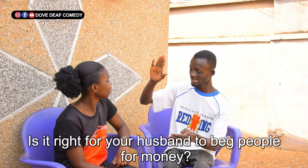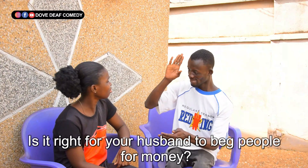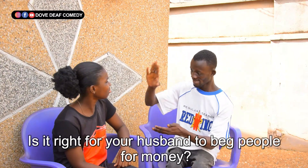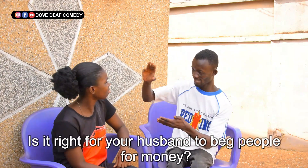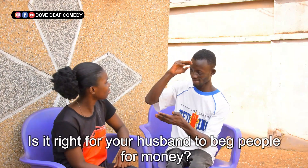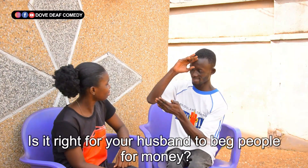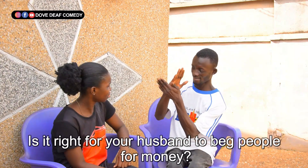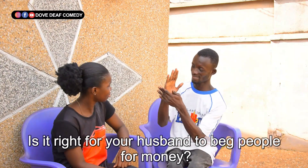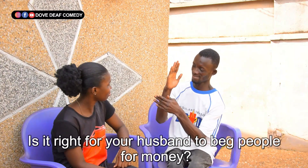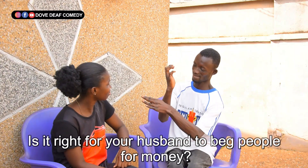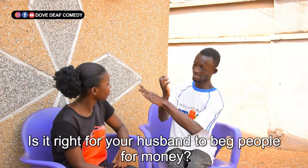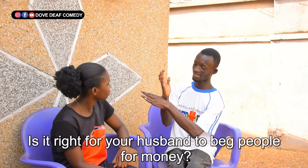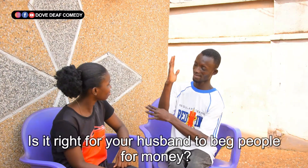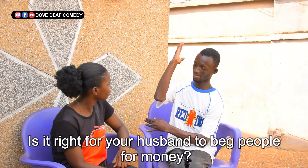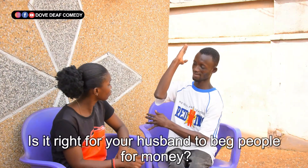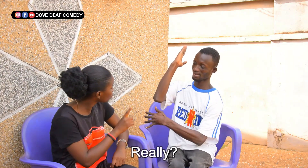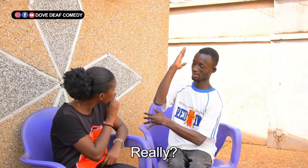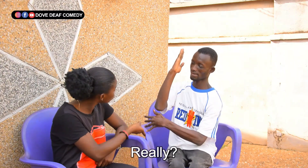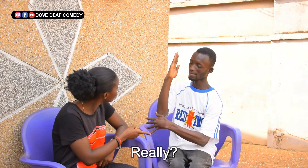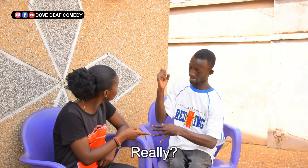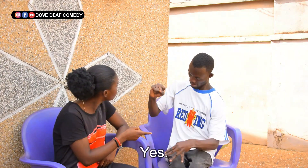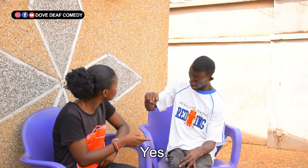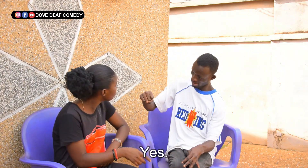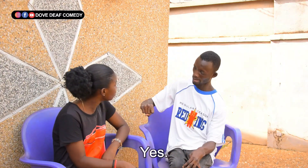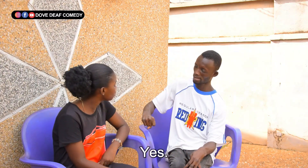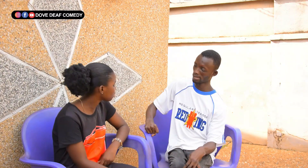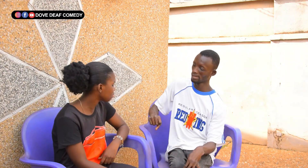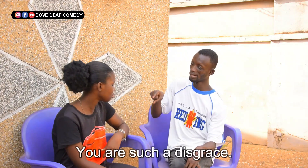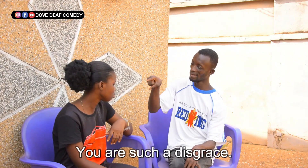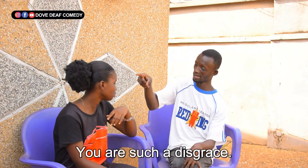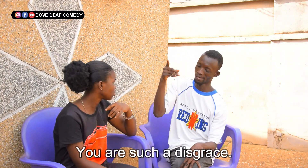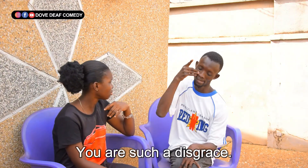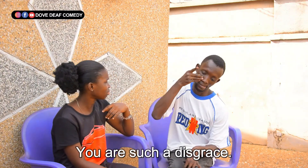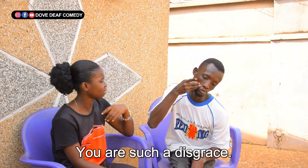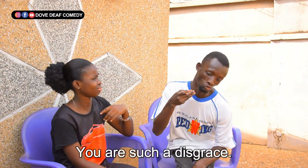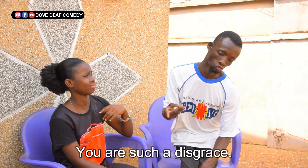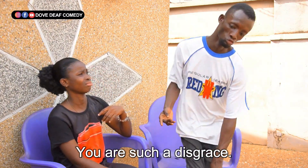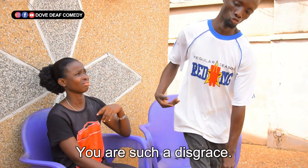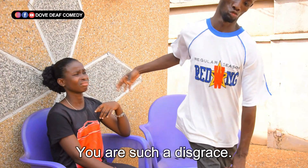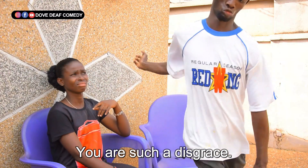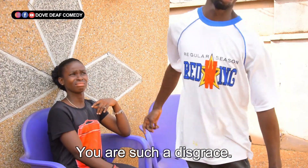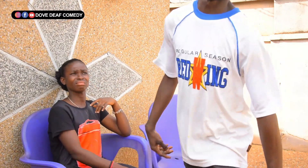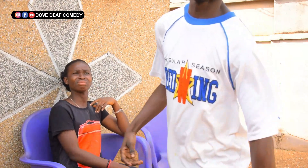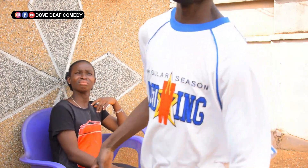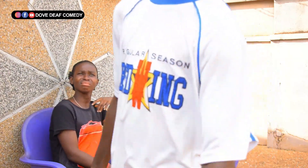Is it right for your husband to beg people for money? Really? Yes. You are such a disgrace.